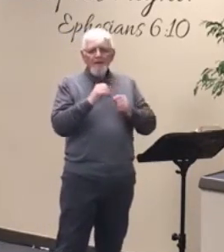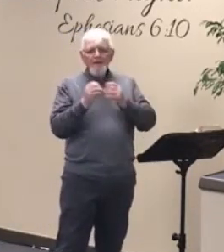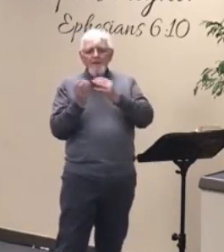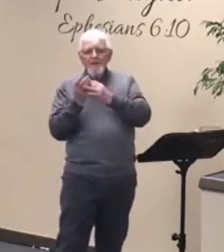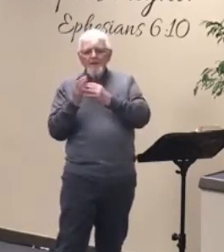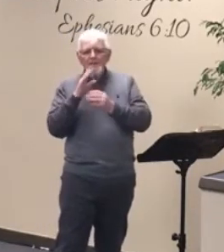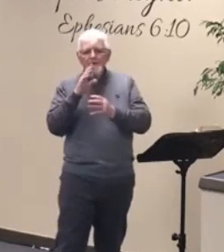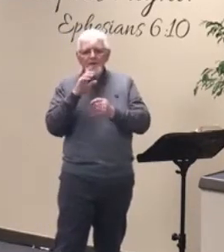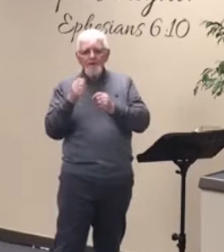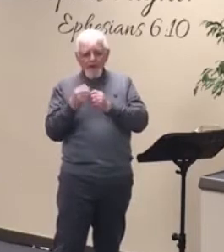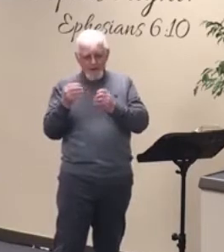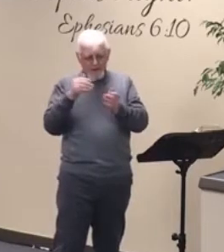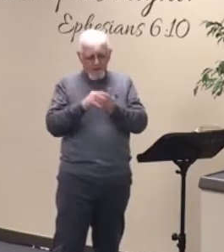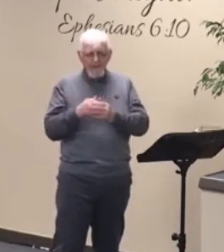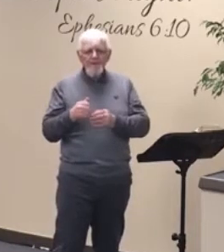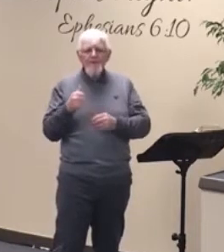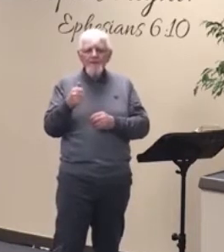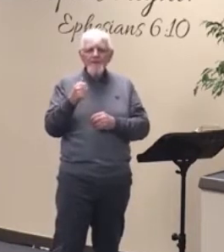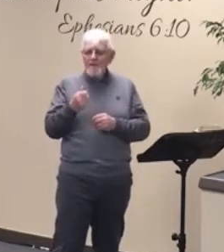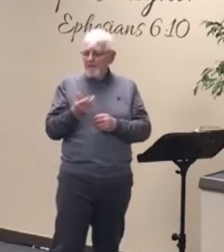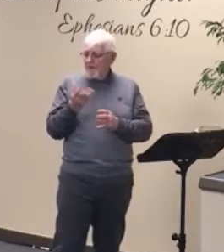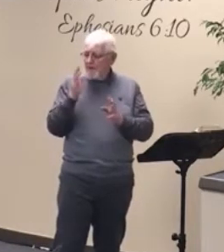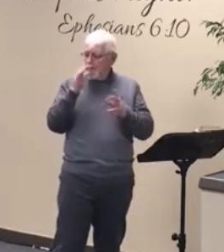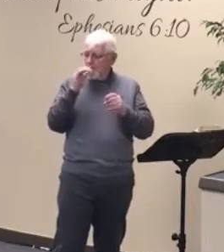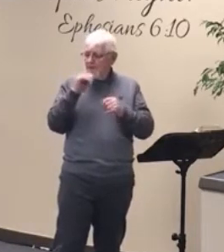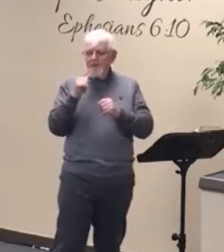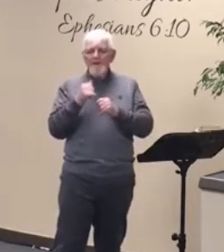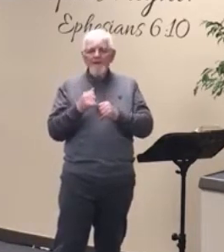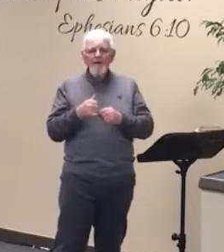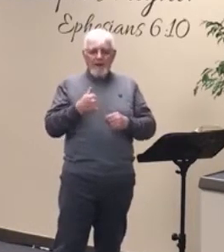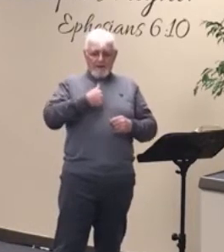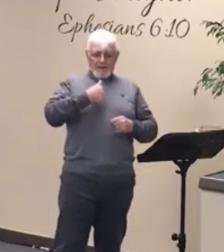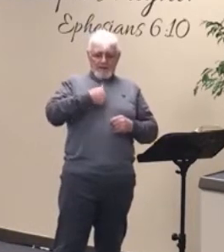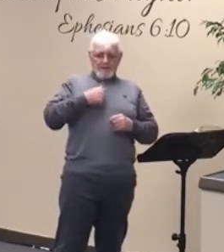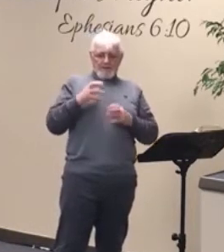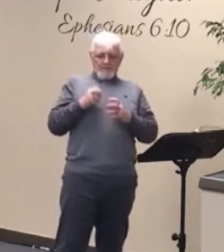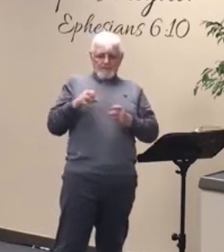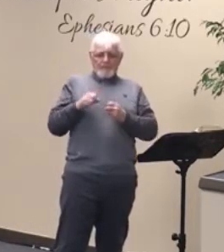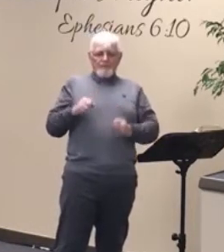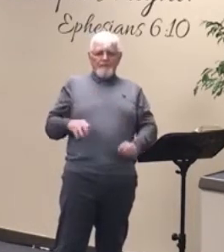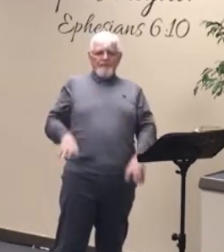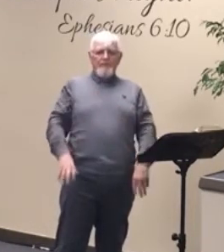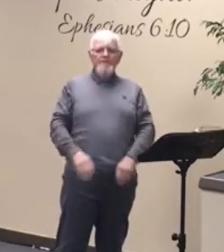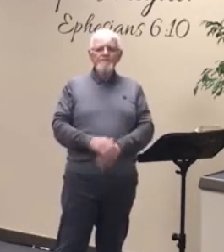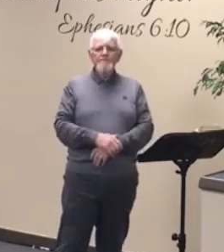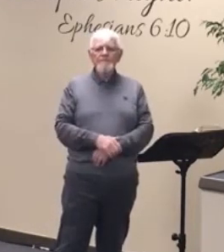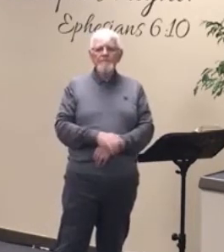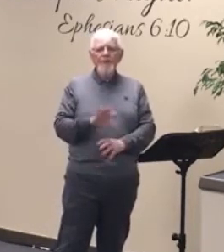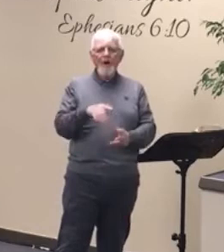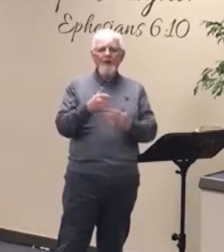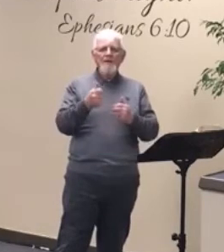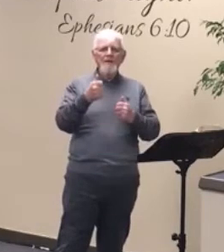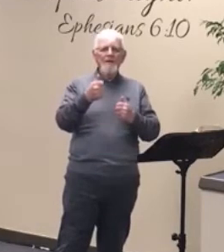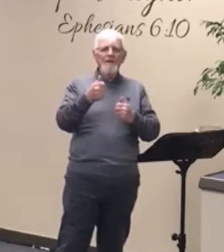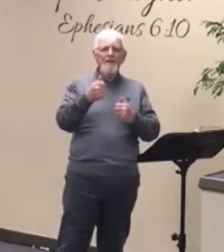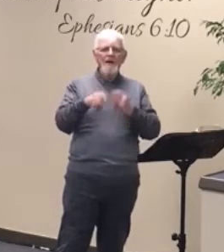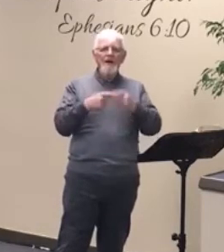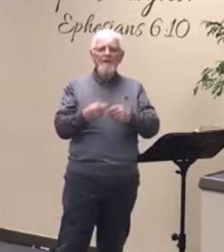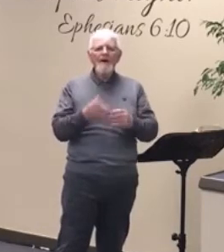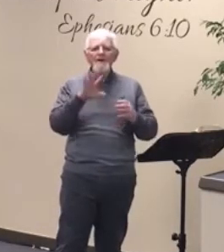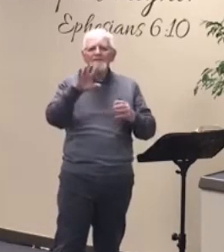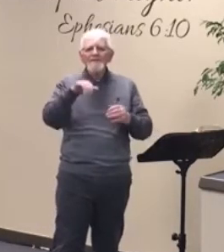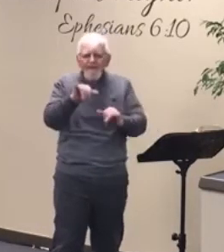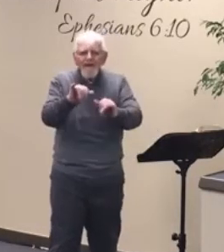talking about against yourself. You know, the problem with self-deprecation is that it's still all about self. It's still all about